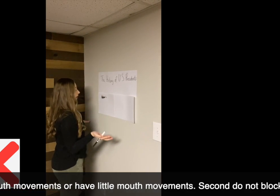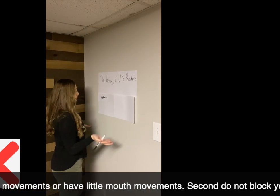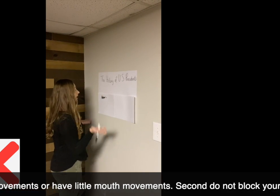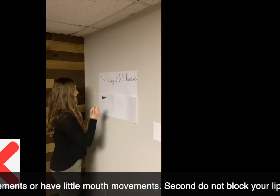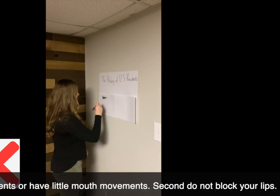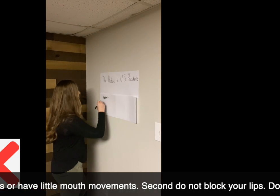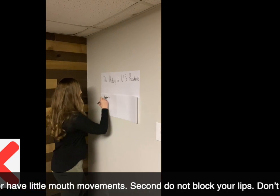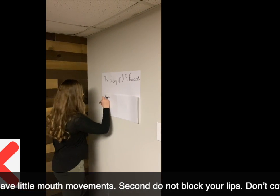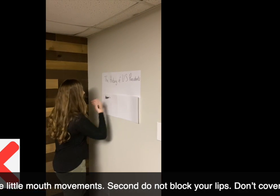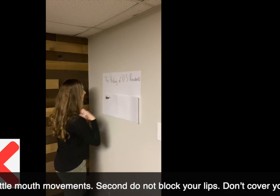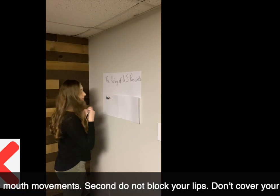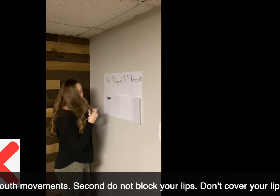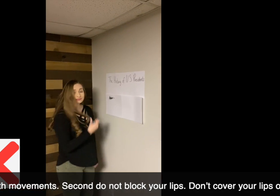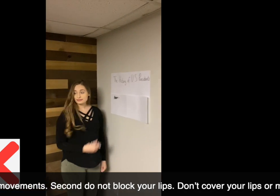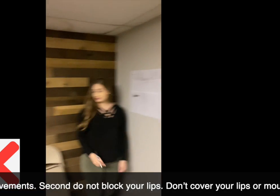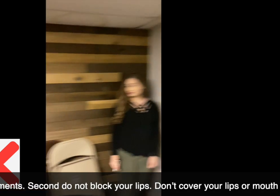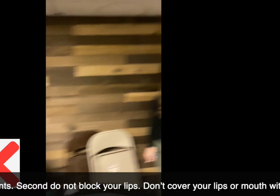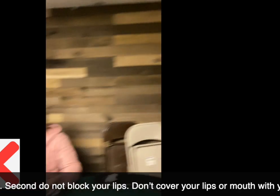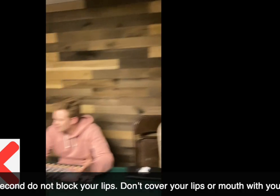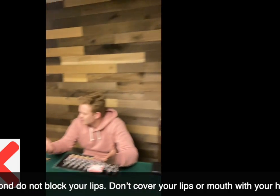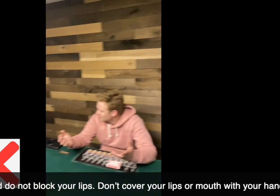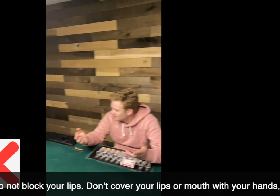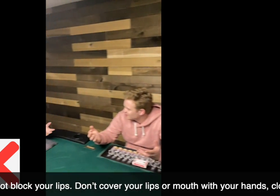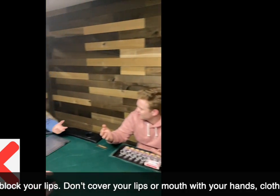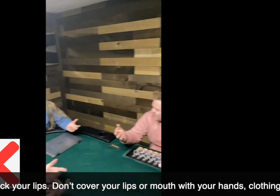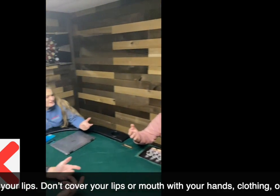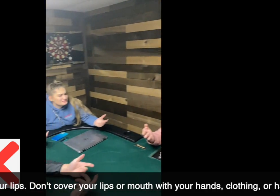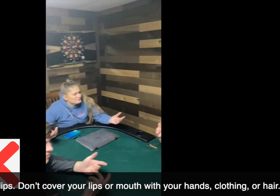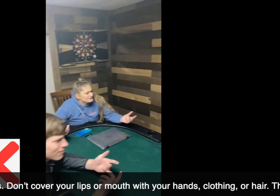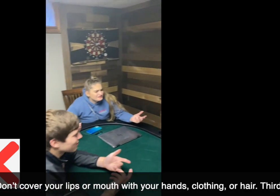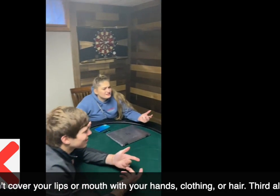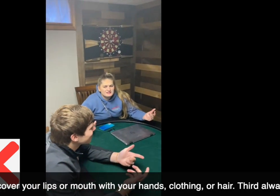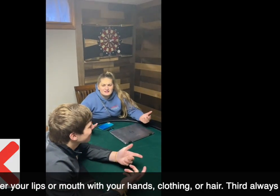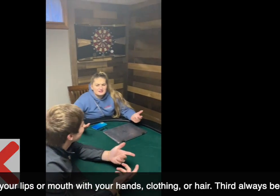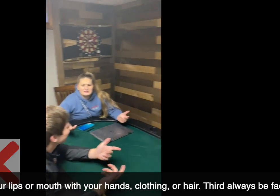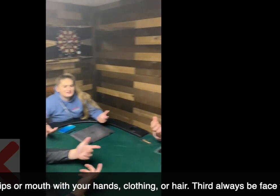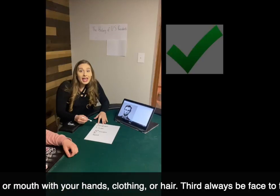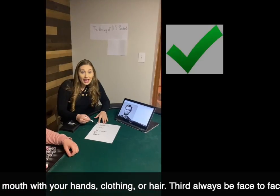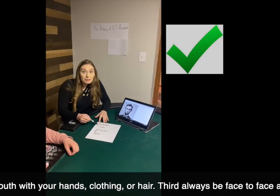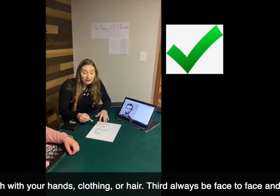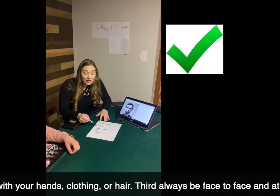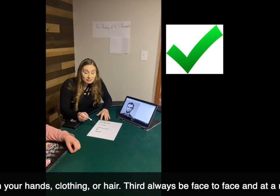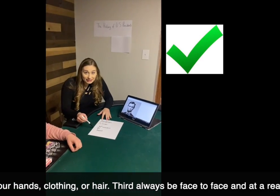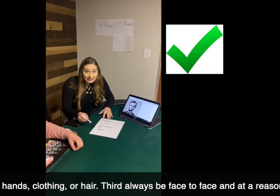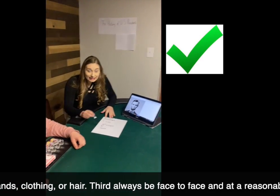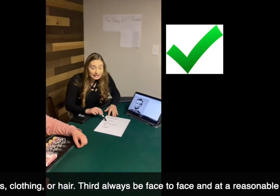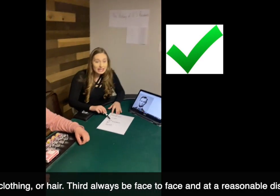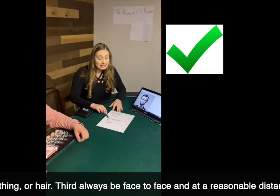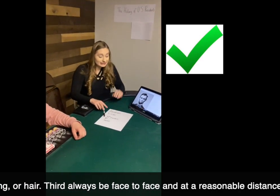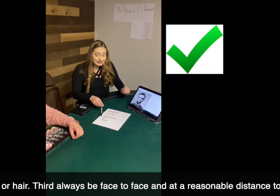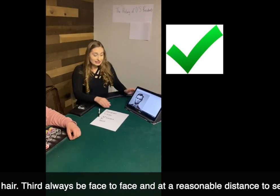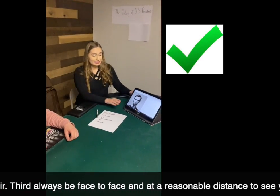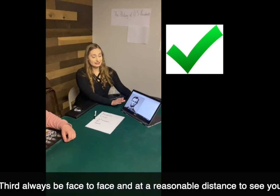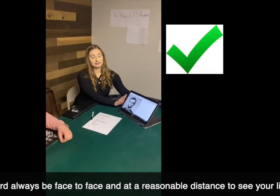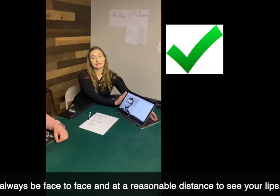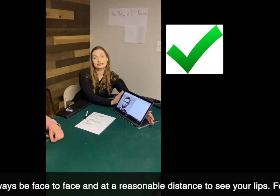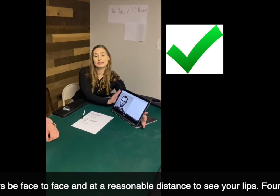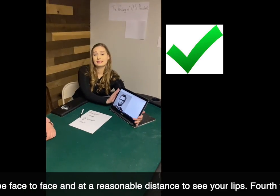not block your lips. Don't cover your lips or mouth with your hands, clothing, or hair. Third, always be face-to-face and at a